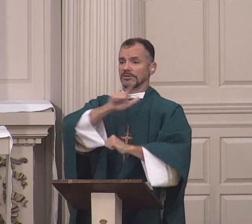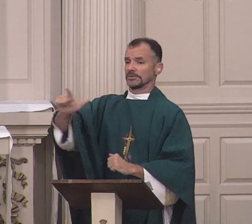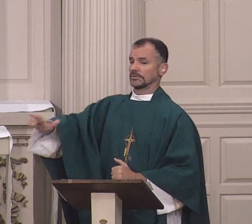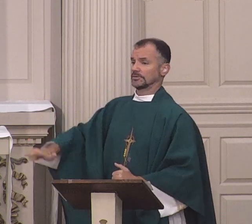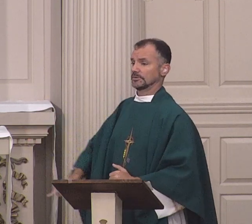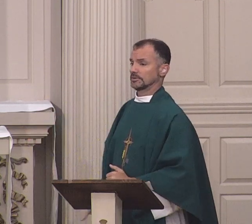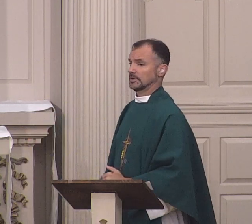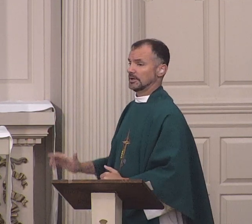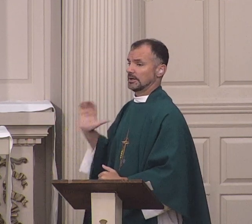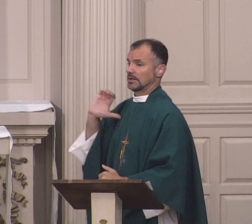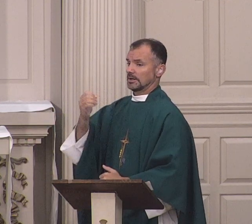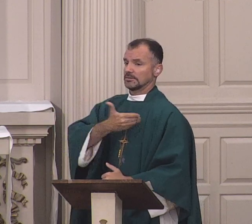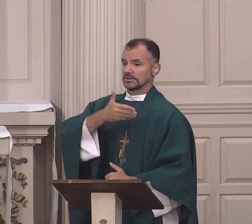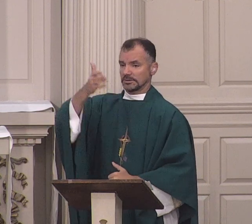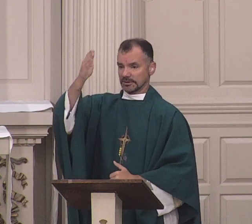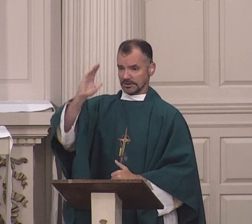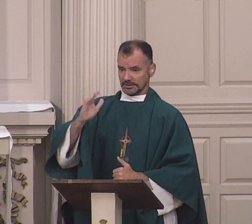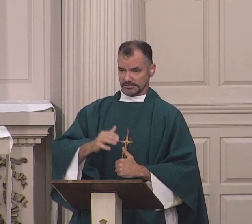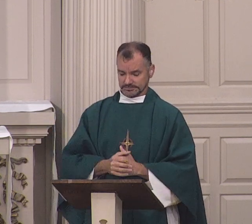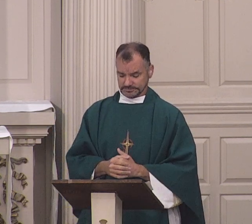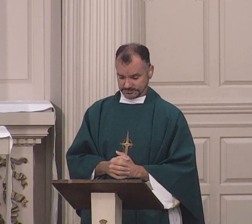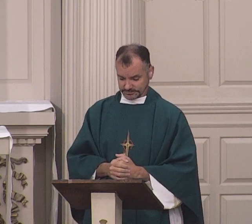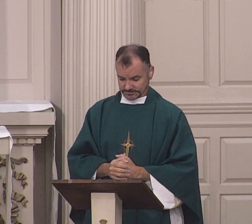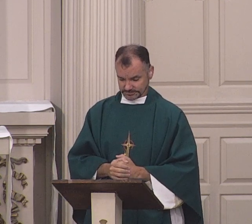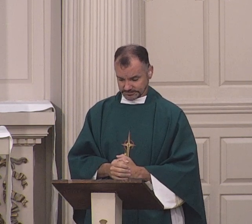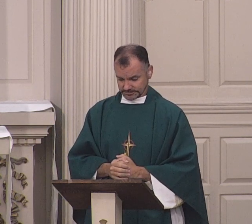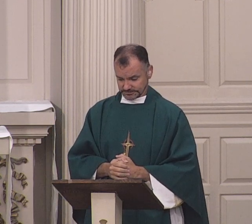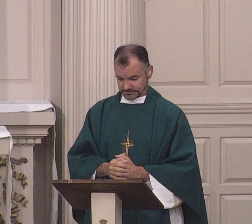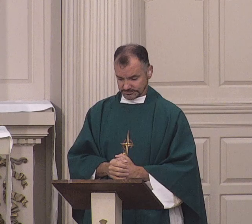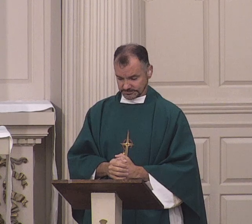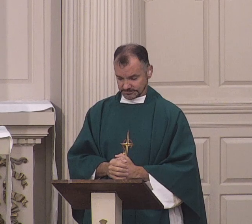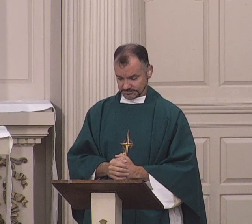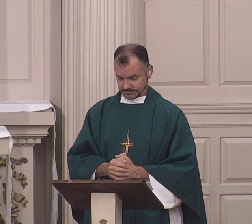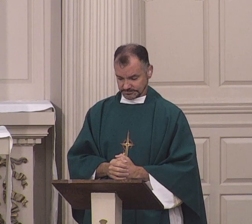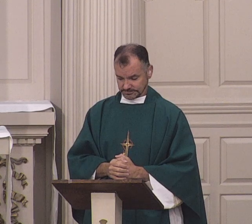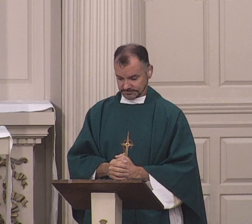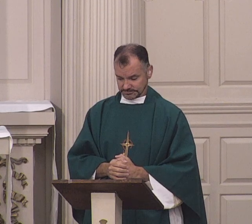my brothers and sisters, to pray for me to the Lord our God.